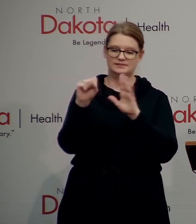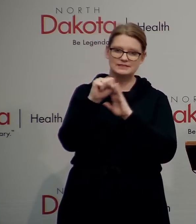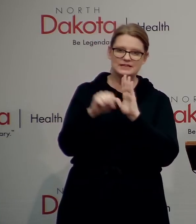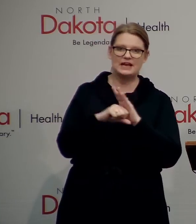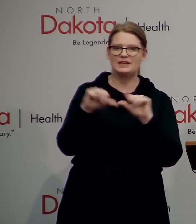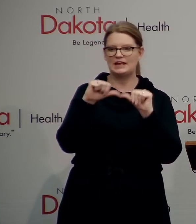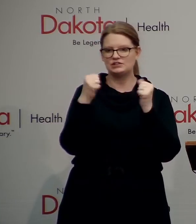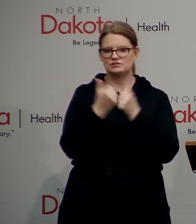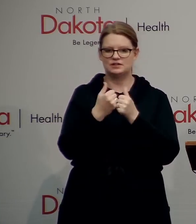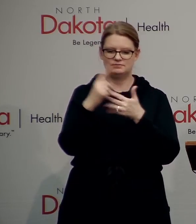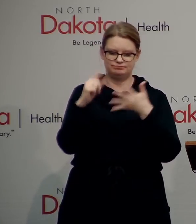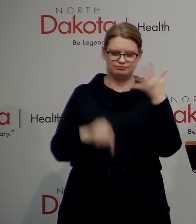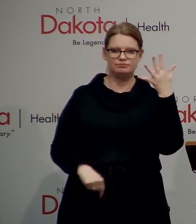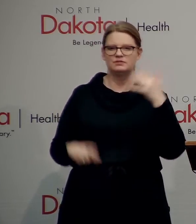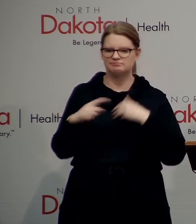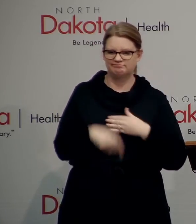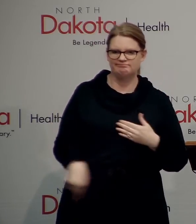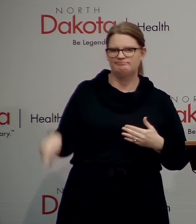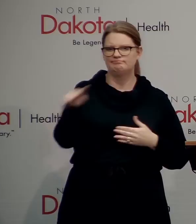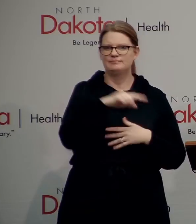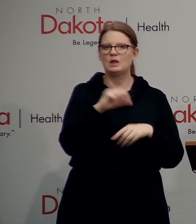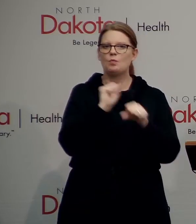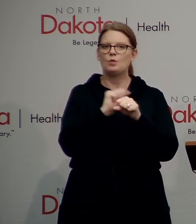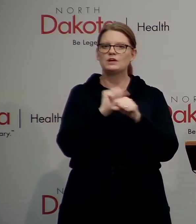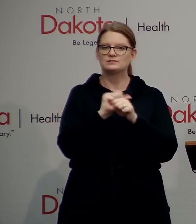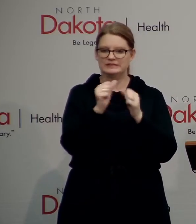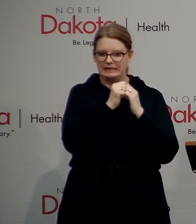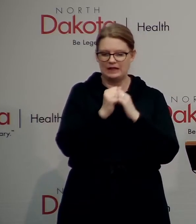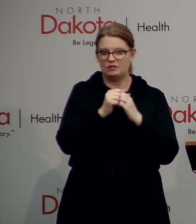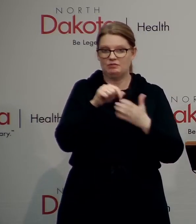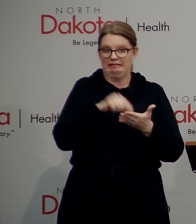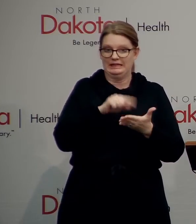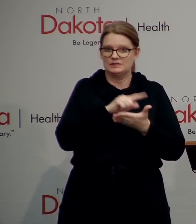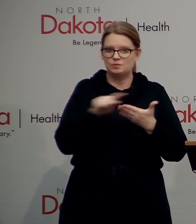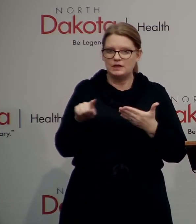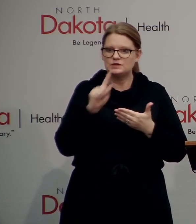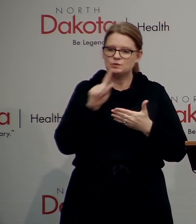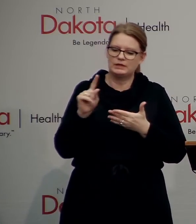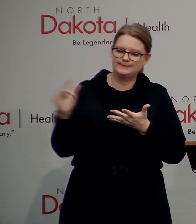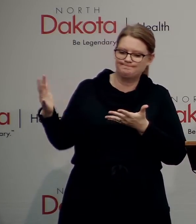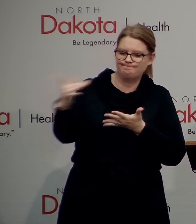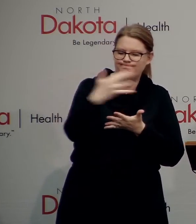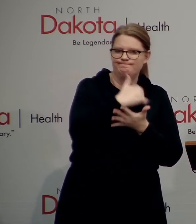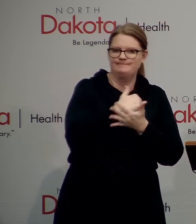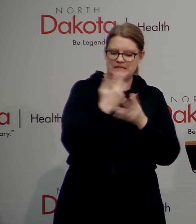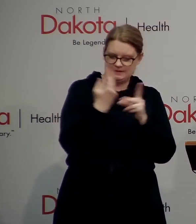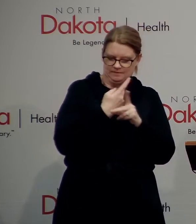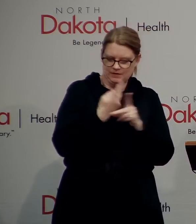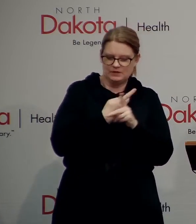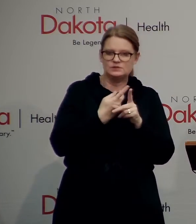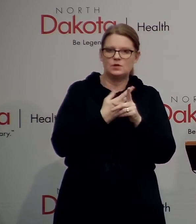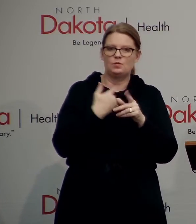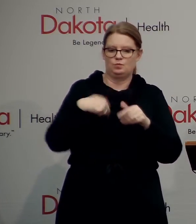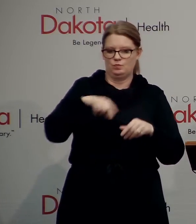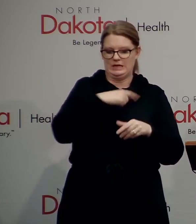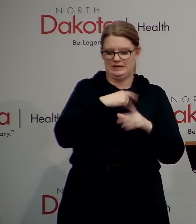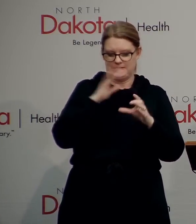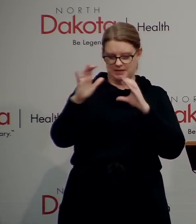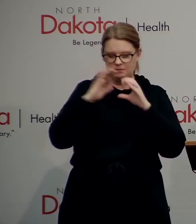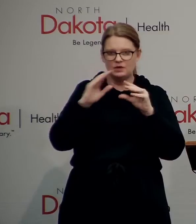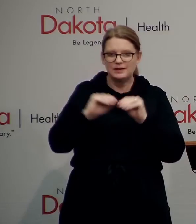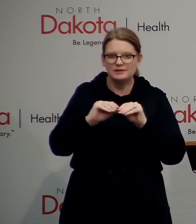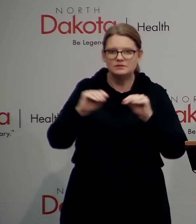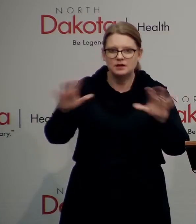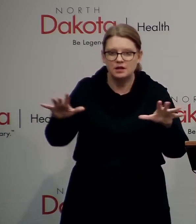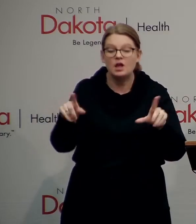and business partners, have worked together over the last week to realign our resources so that we can communicate with you swiftly and easily and make